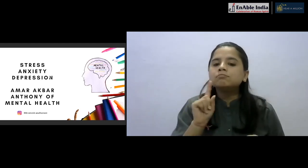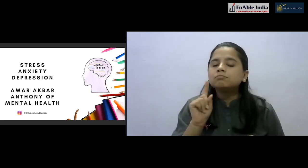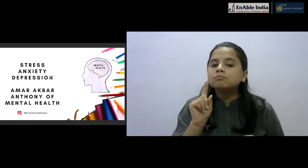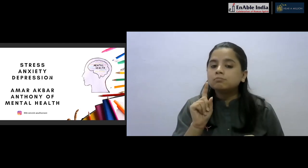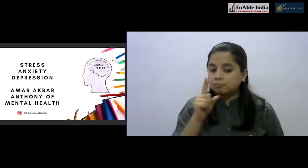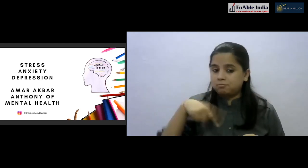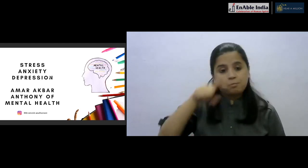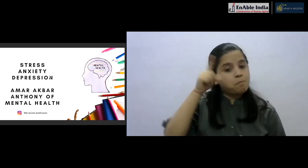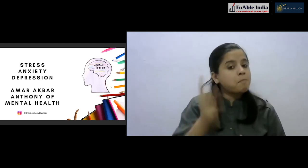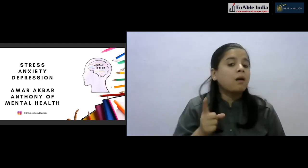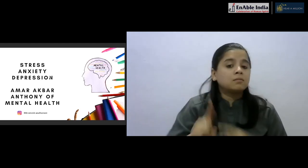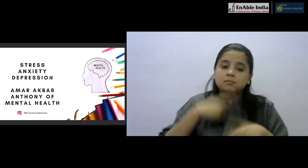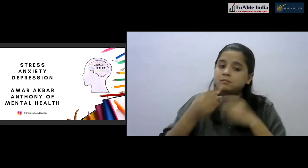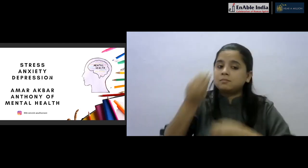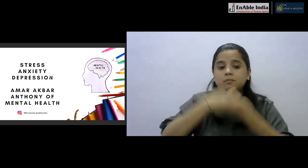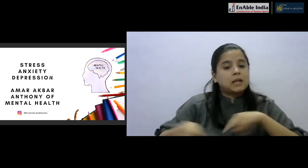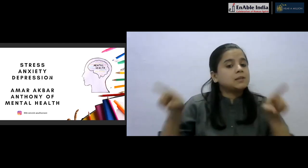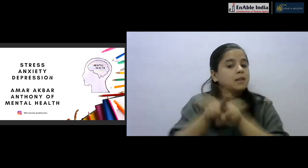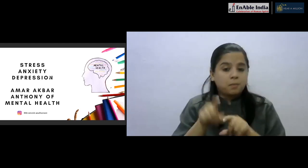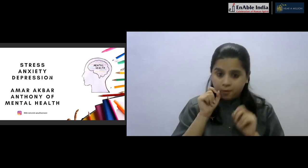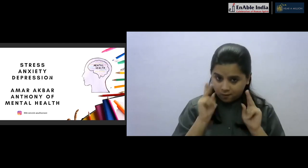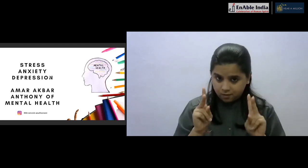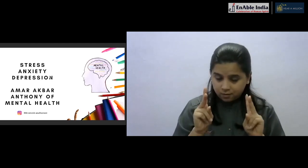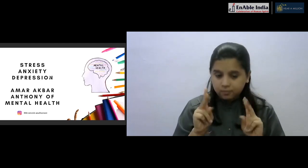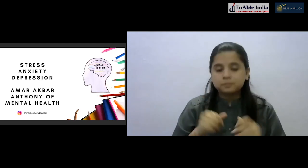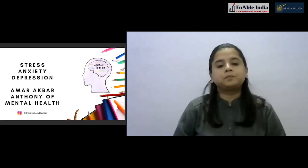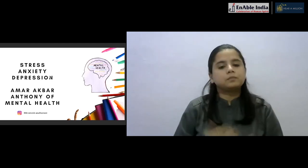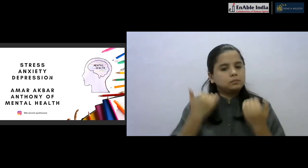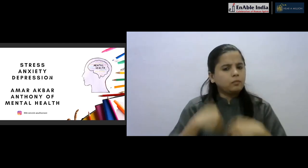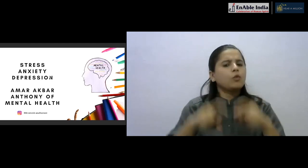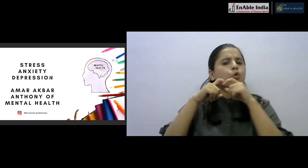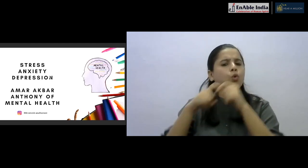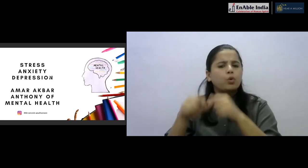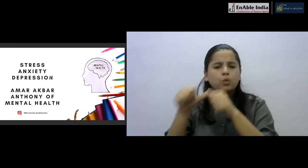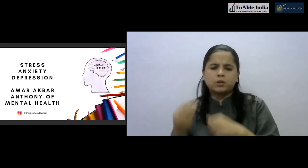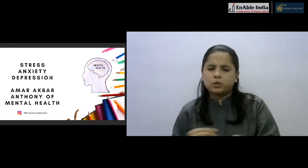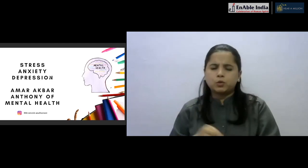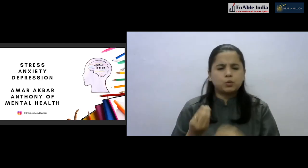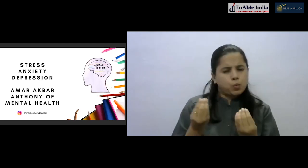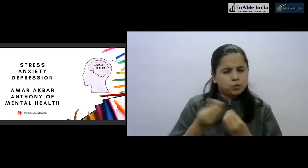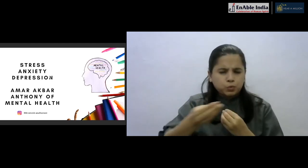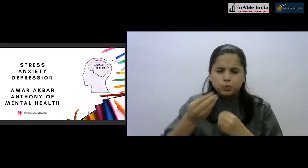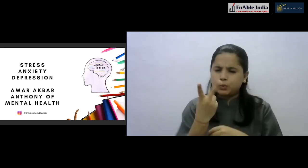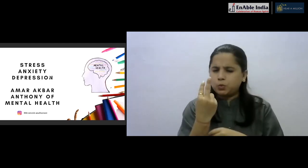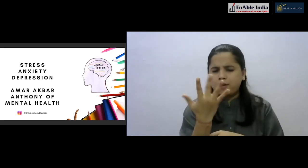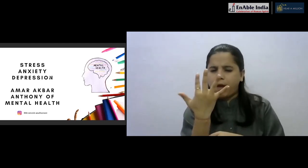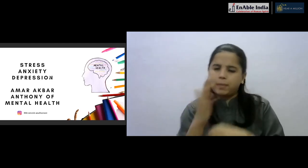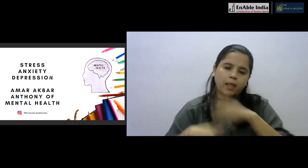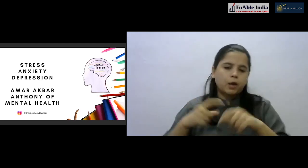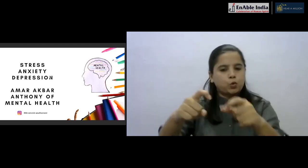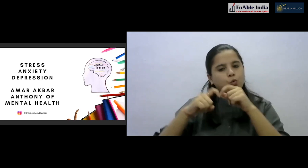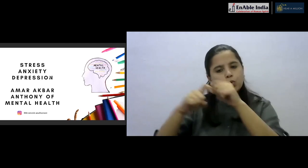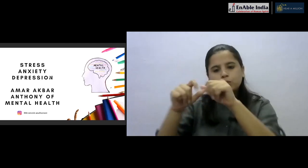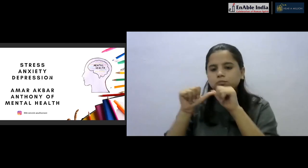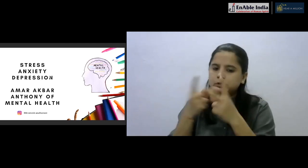we have to. Okay. Now, we will be going on Q&A in like 2 3 or maximum of 5 minutes. Okay.